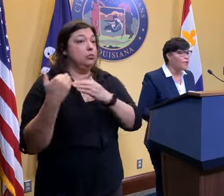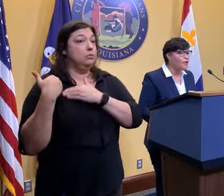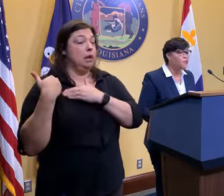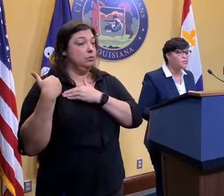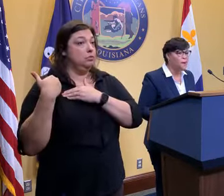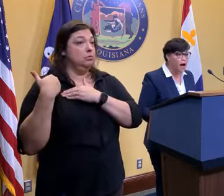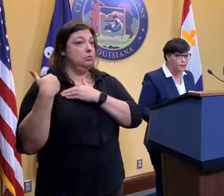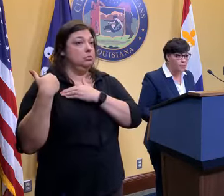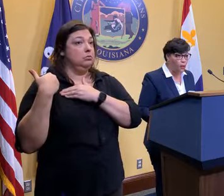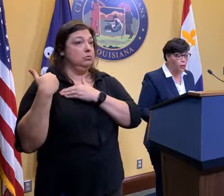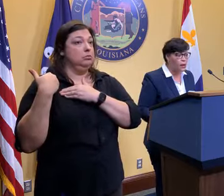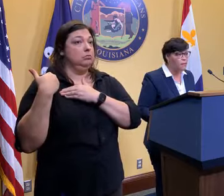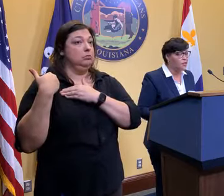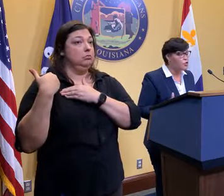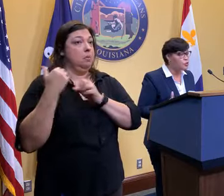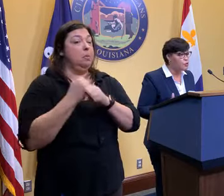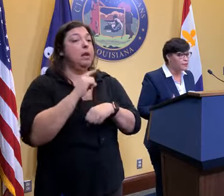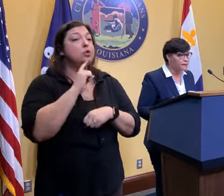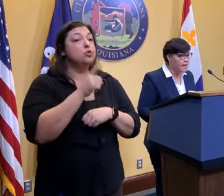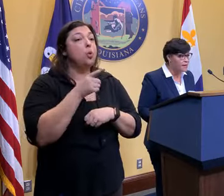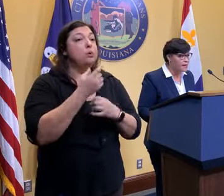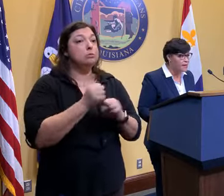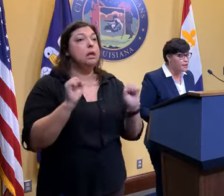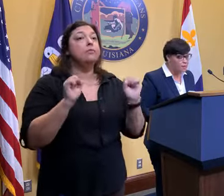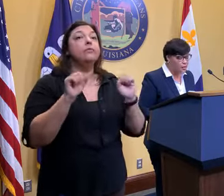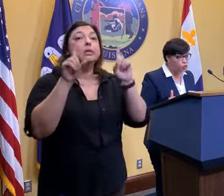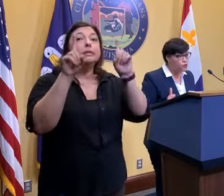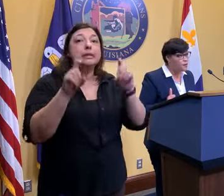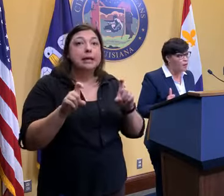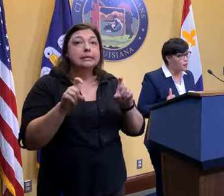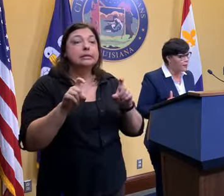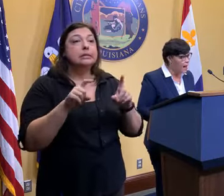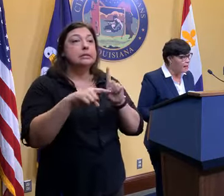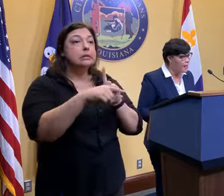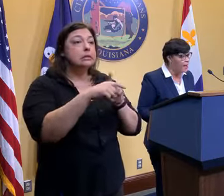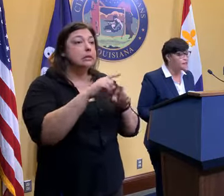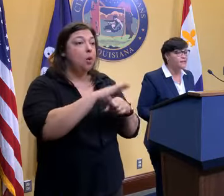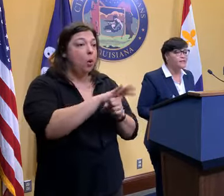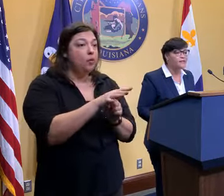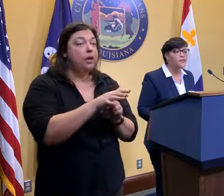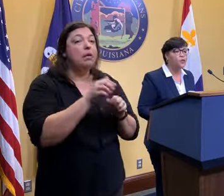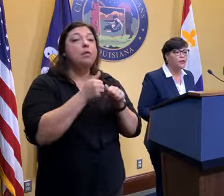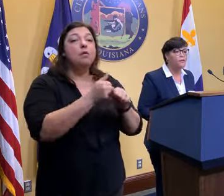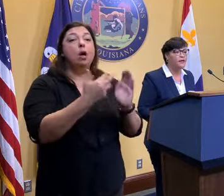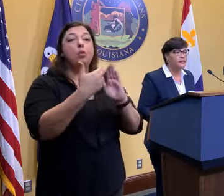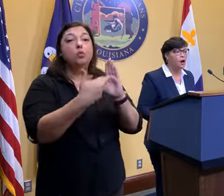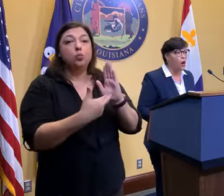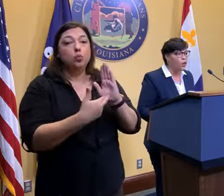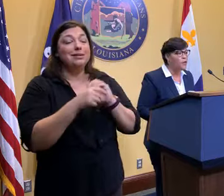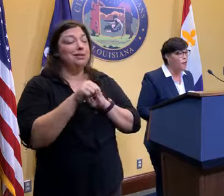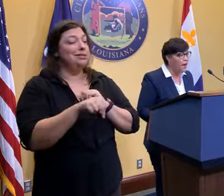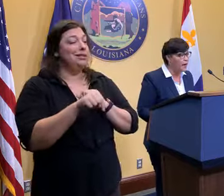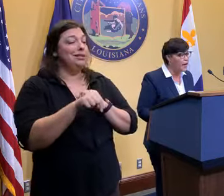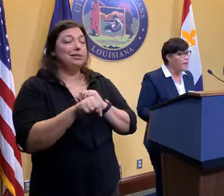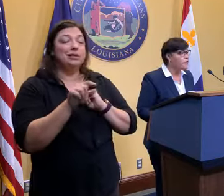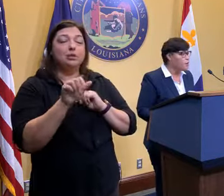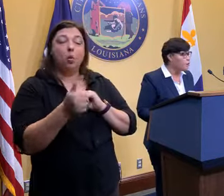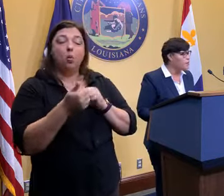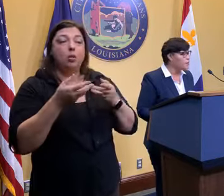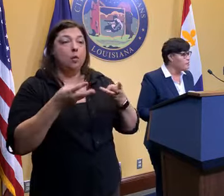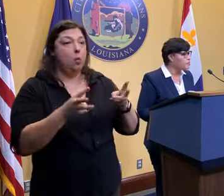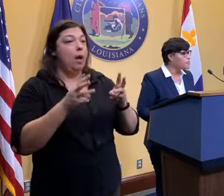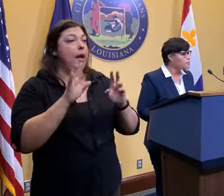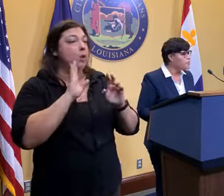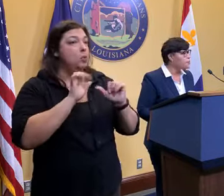role, being responsible. Make sure you get tested, make sure you follow the guidelines, because this is going to be the only way that